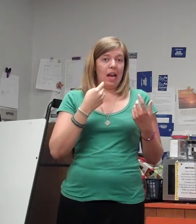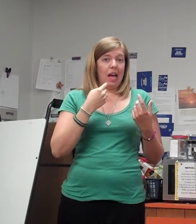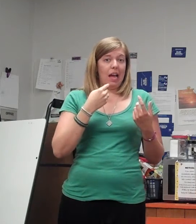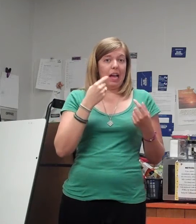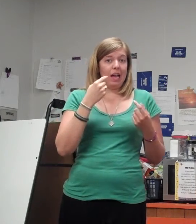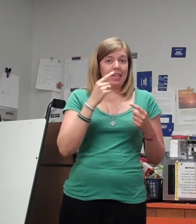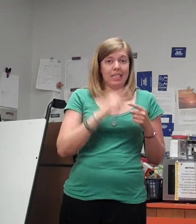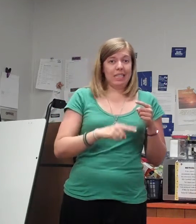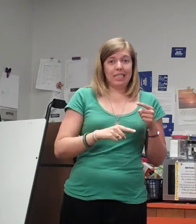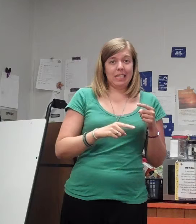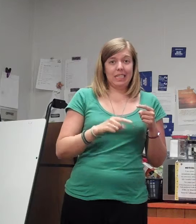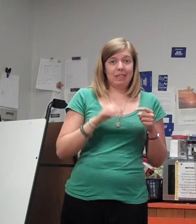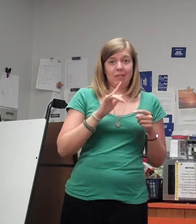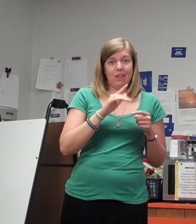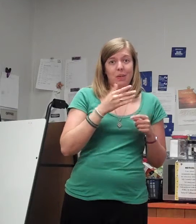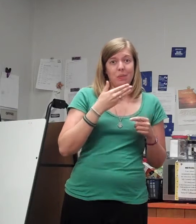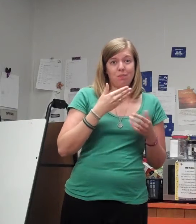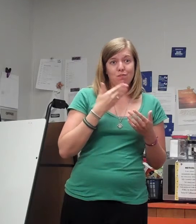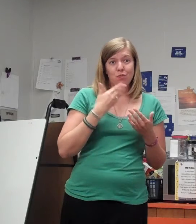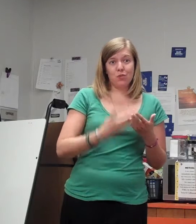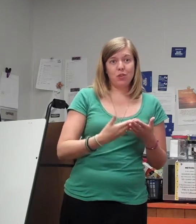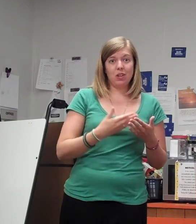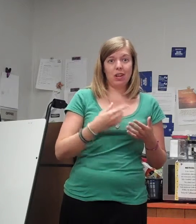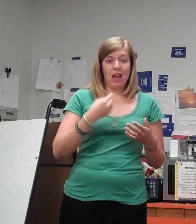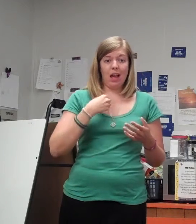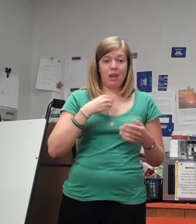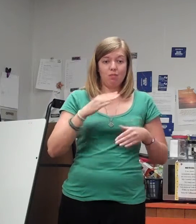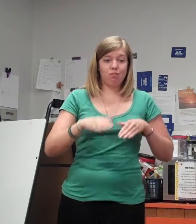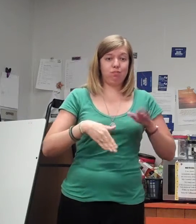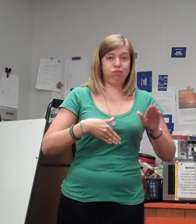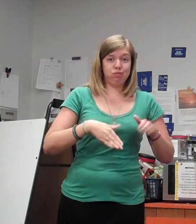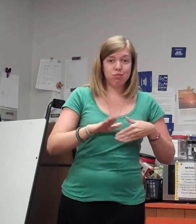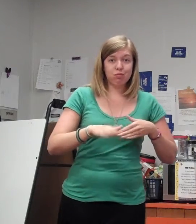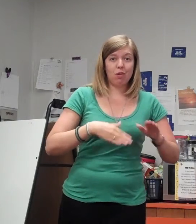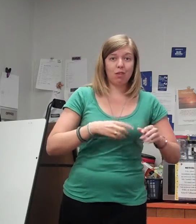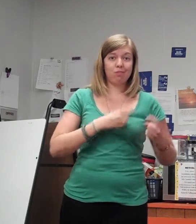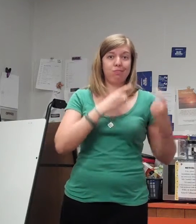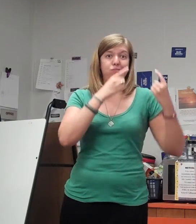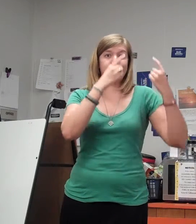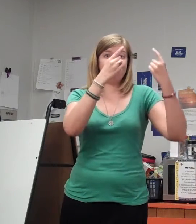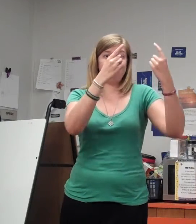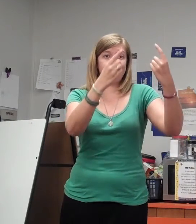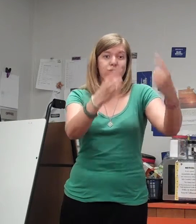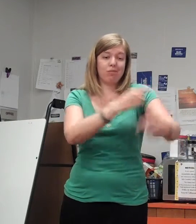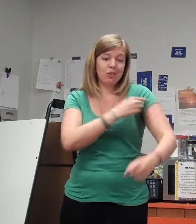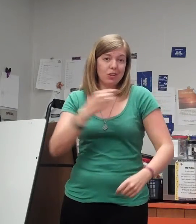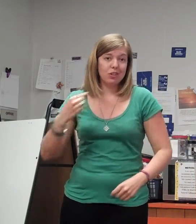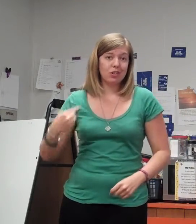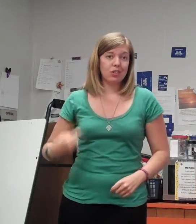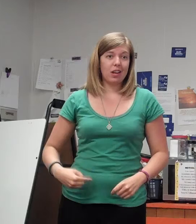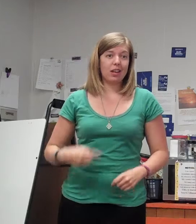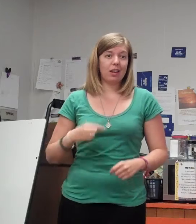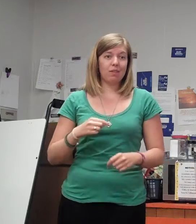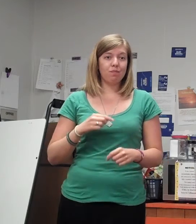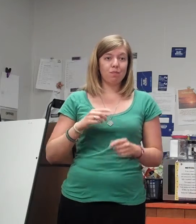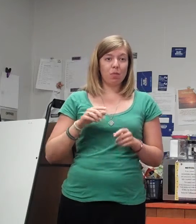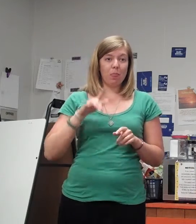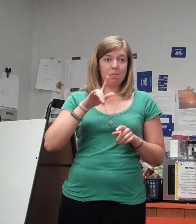flying, and I walked the entire way to China, is what I said, because I literally circled the plane constantly